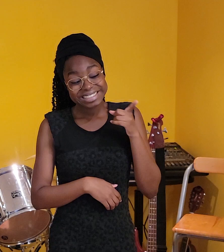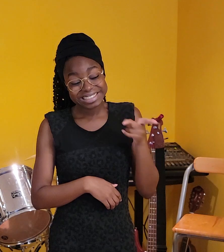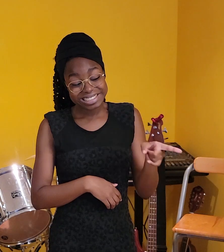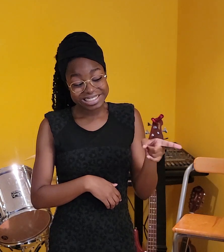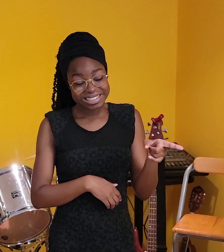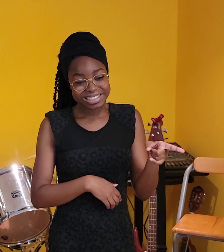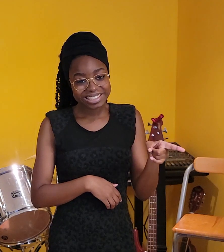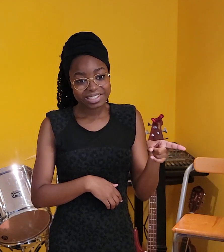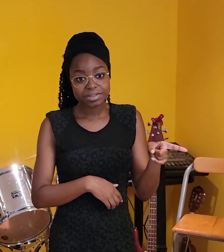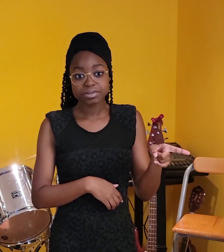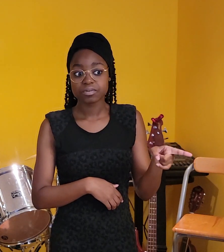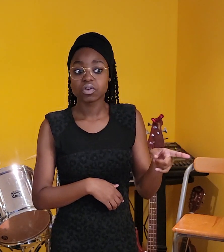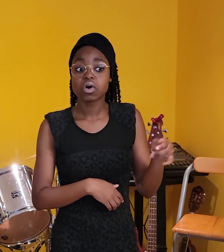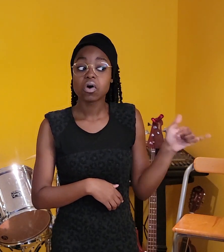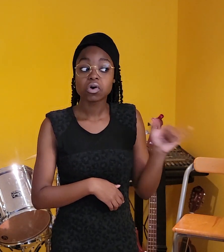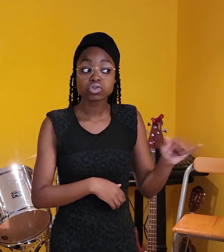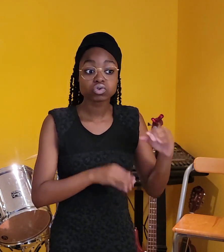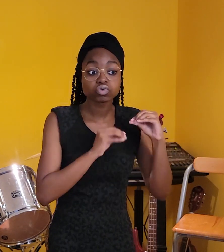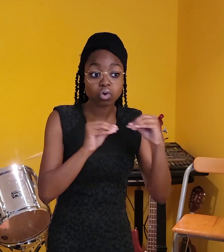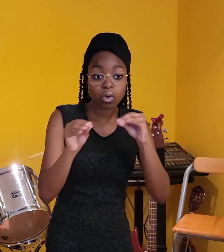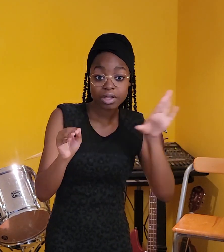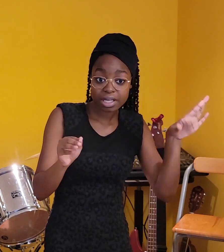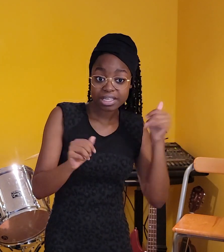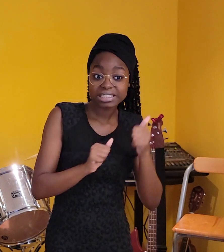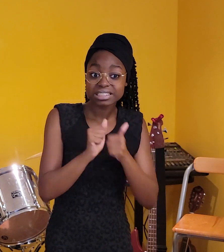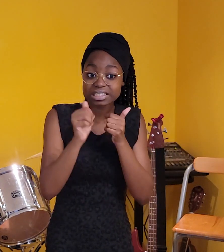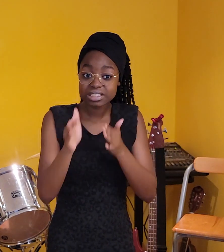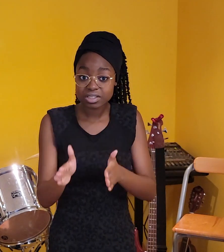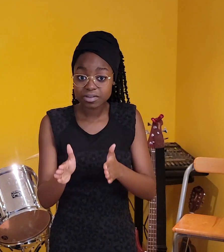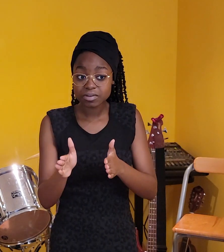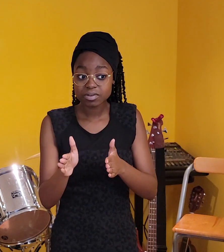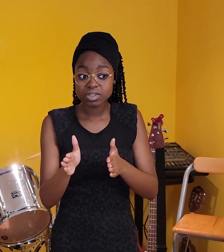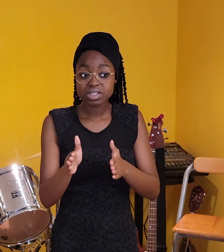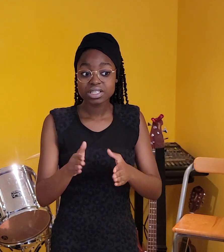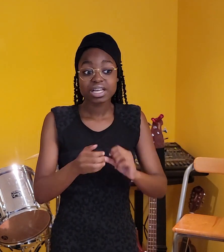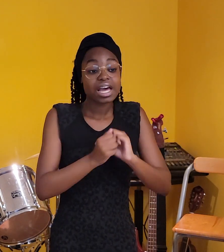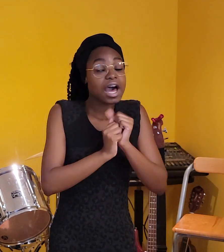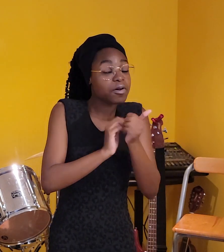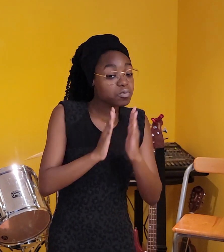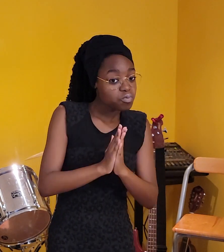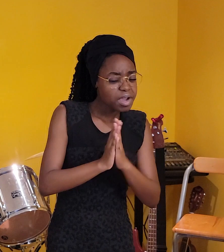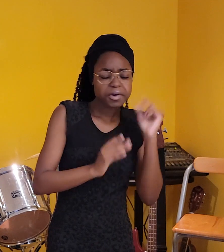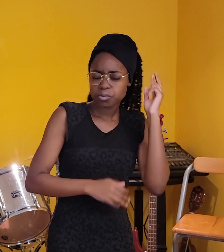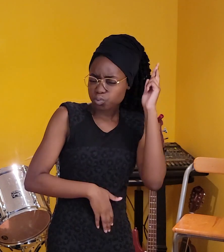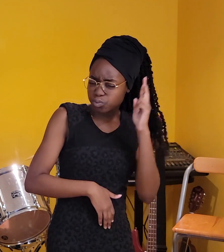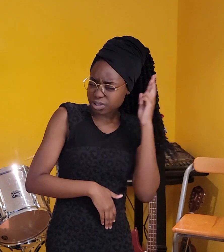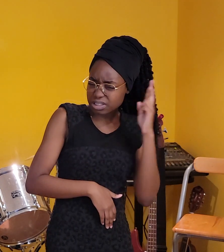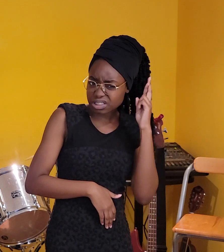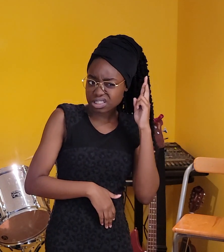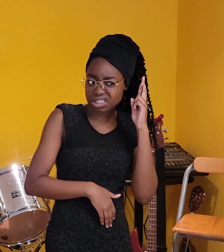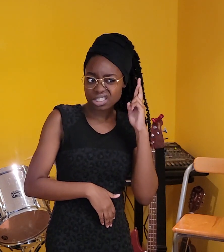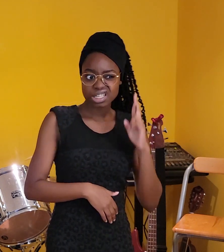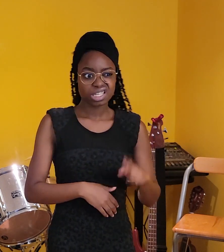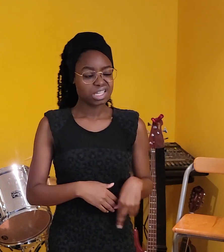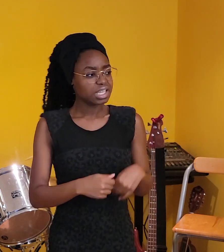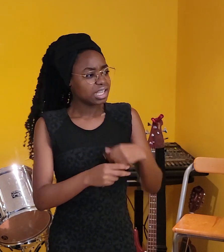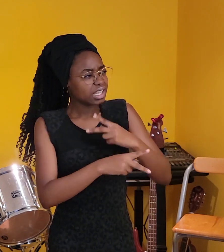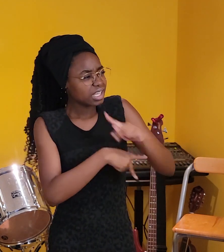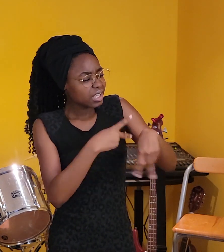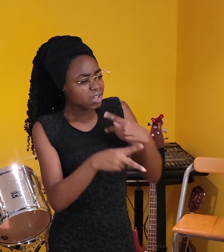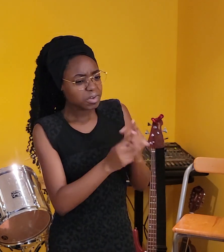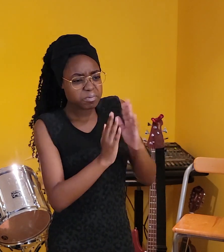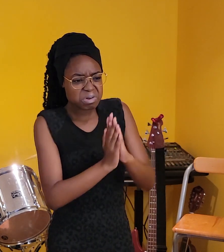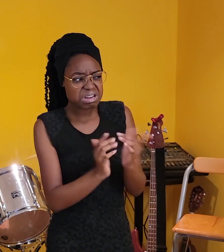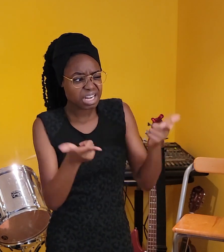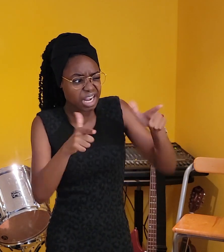Baptizer had also taught his disciples how to pray. Why did he do that? Because the kind of praying going on at the time